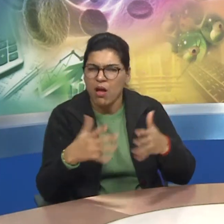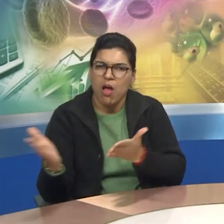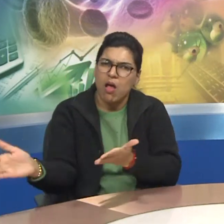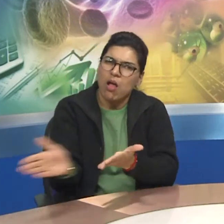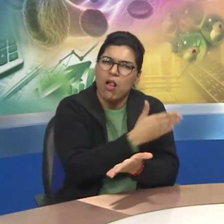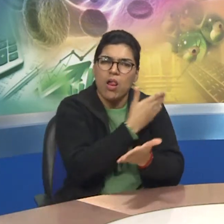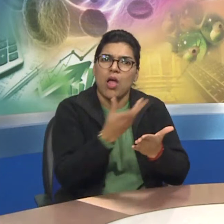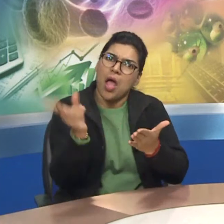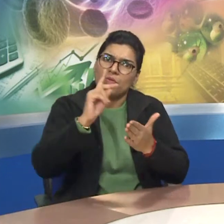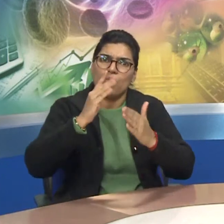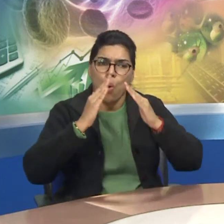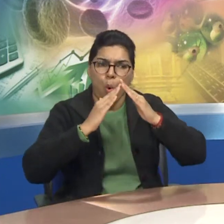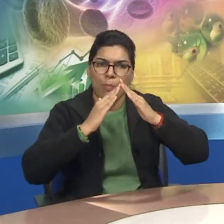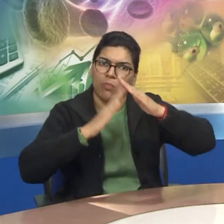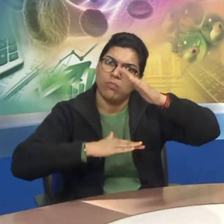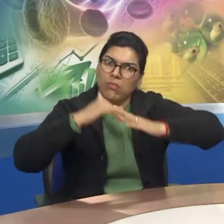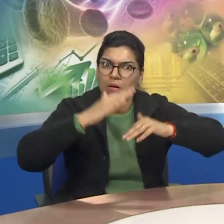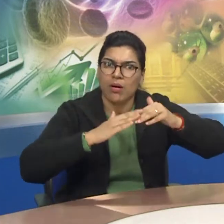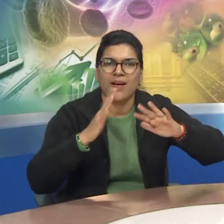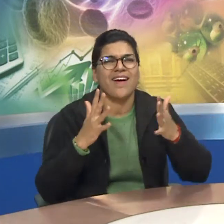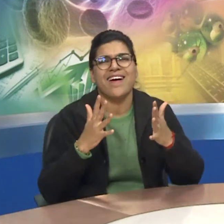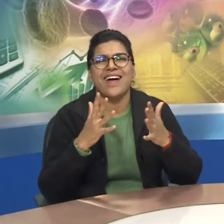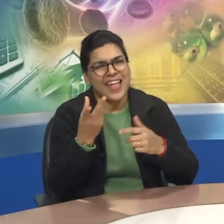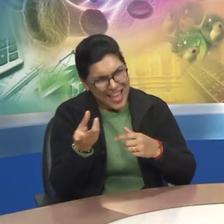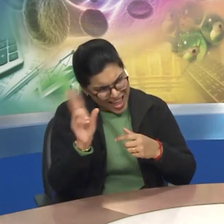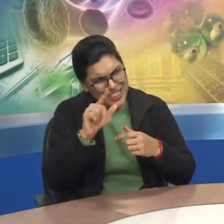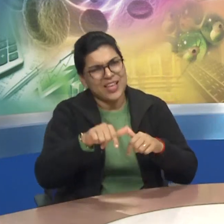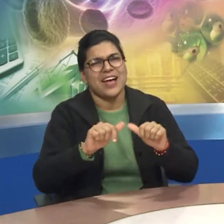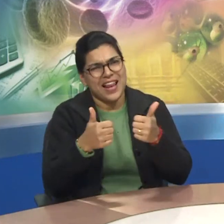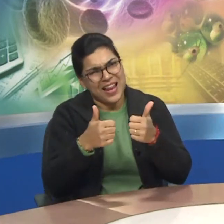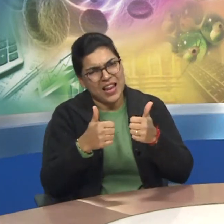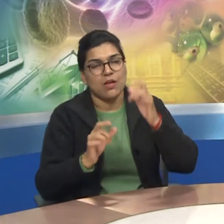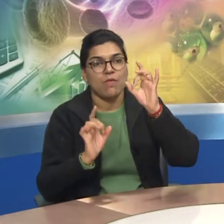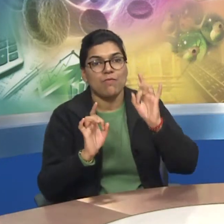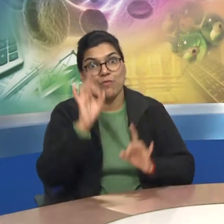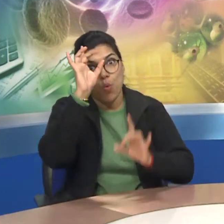It means to make the forest grow back as if it is new.